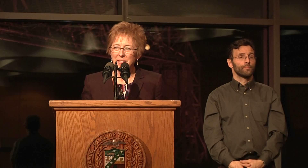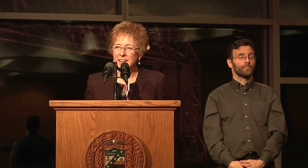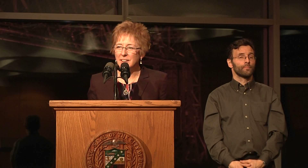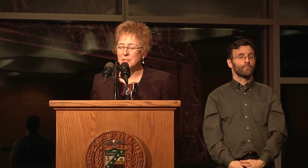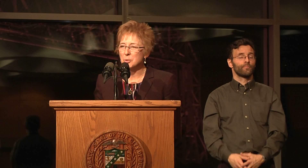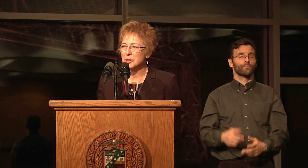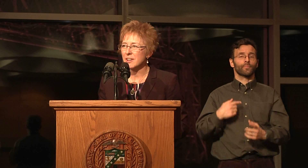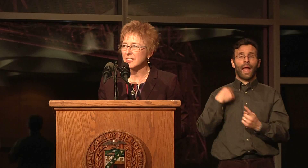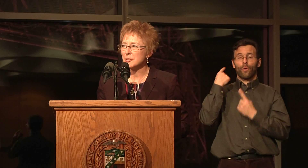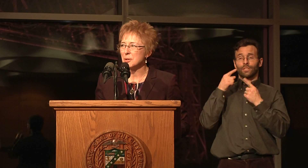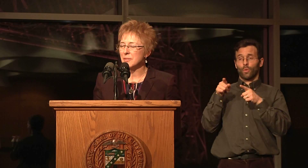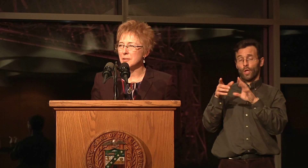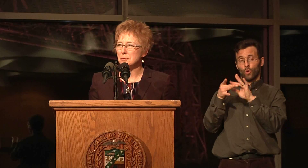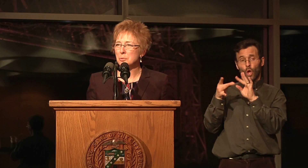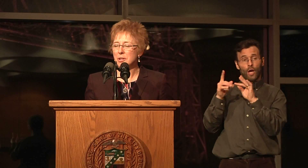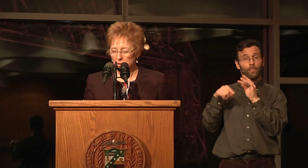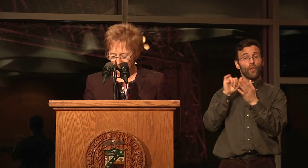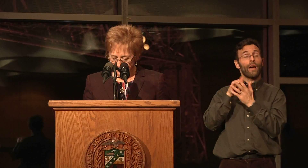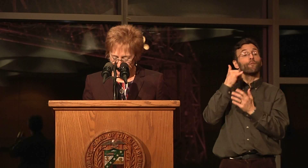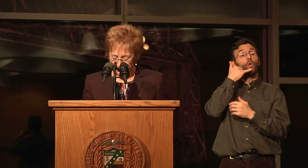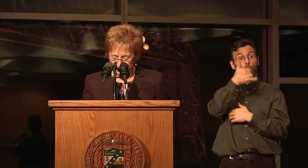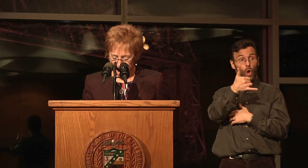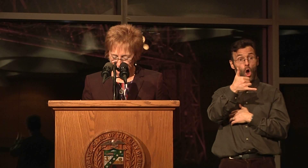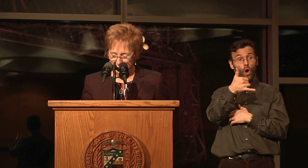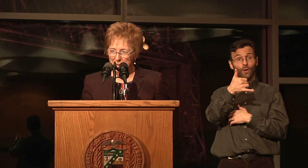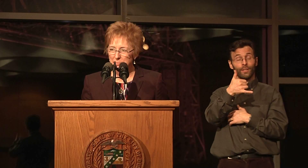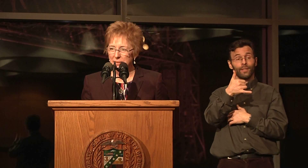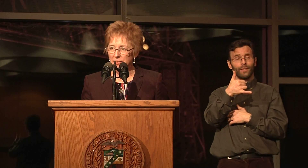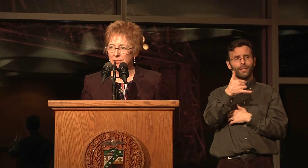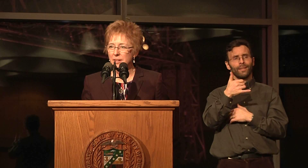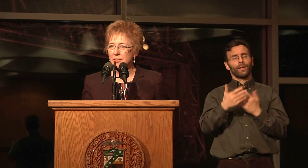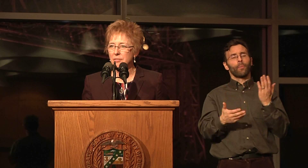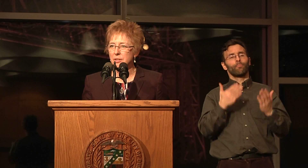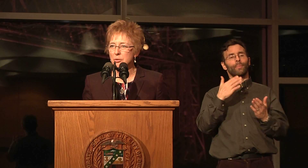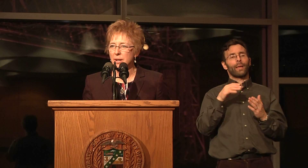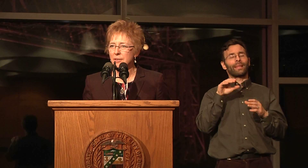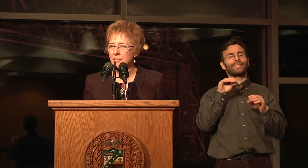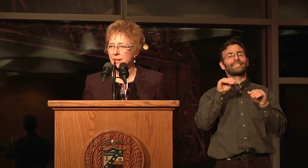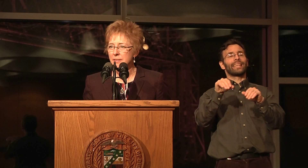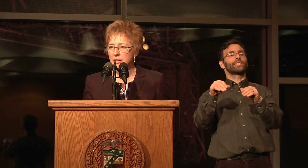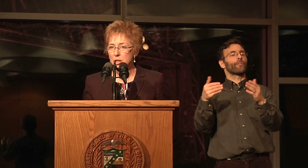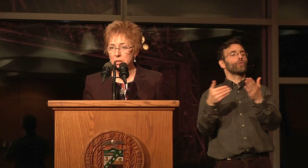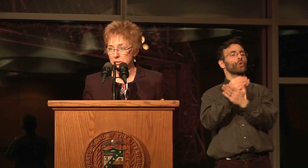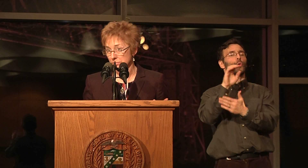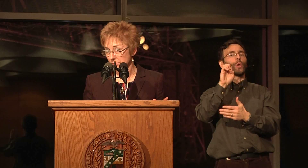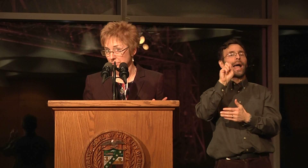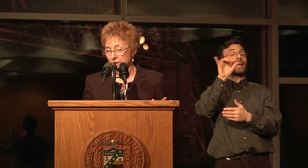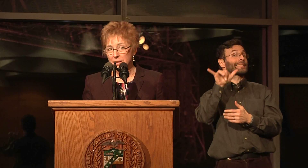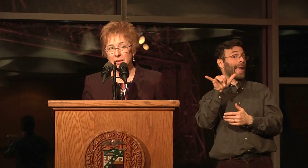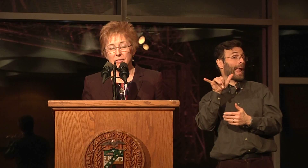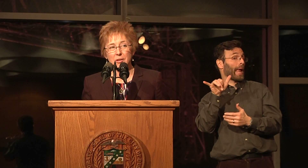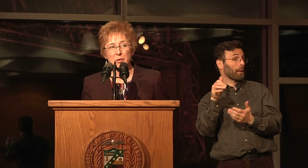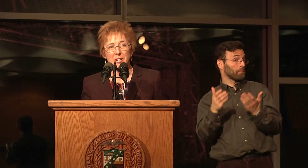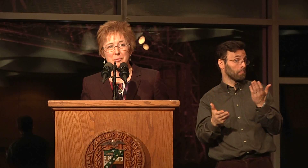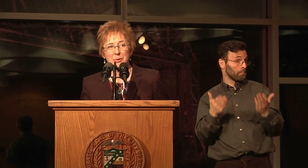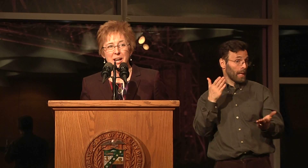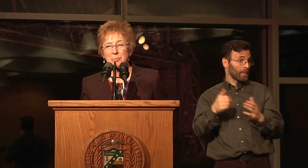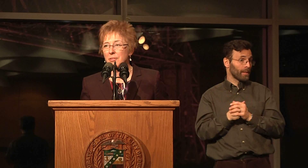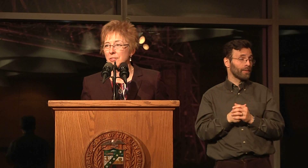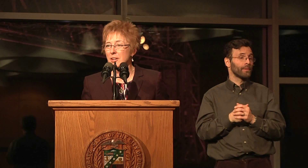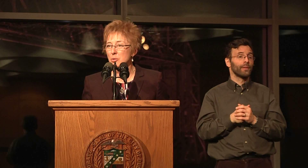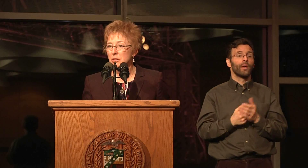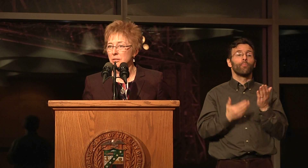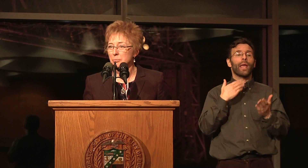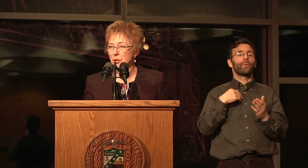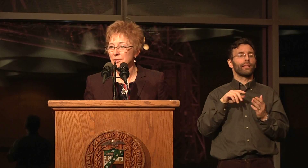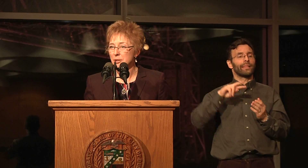I was thinking as you were talking about that phone call that there might be the seeds of a new essay there. So perhaps